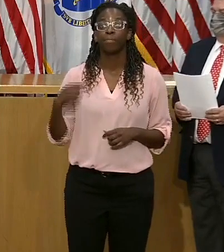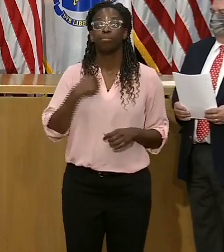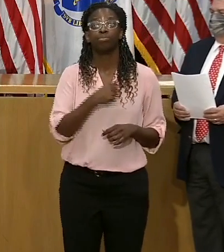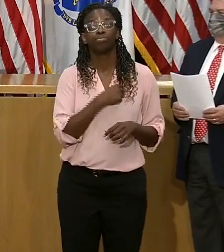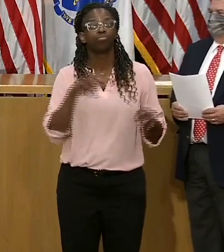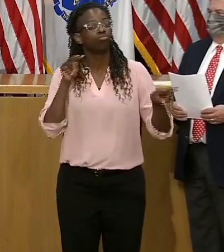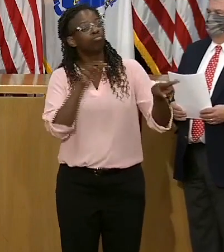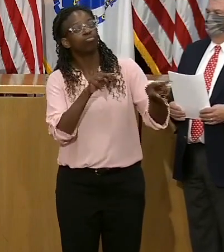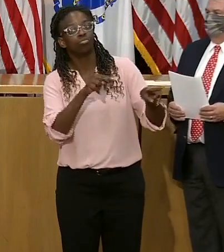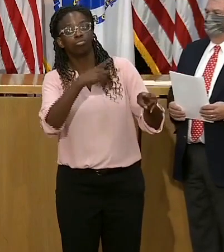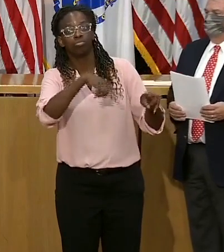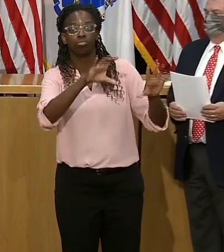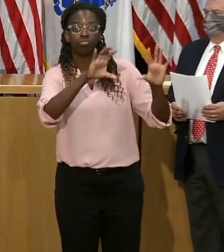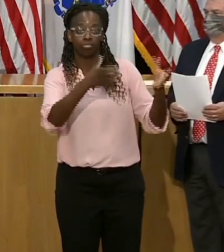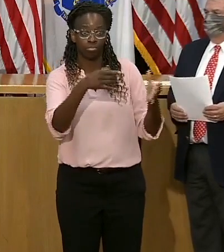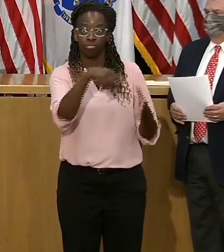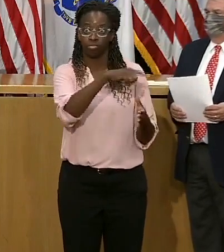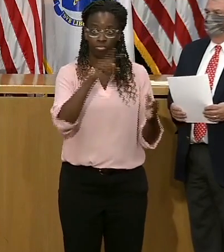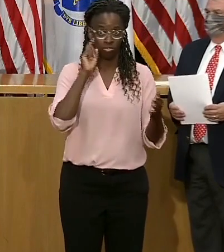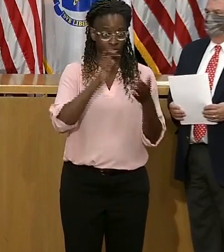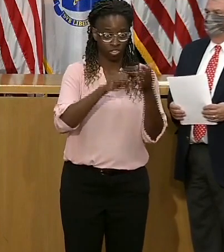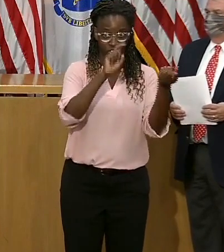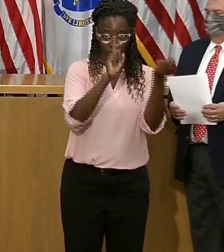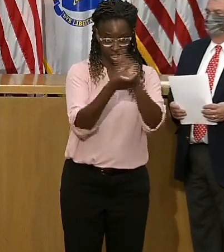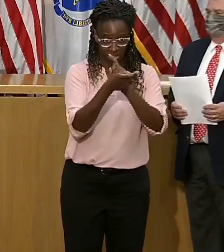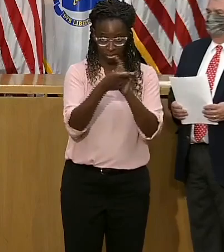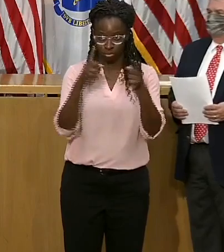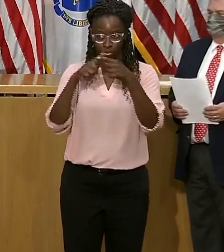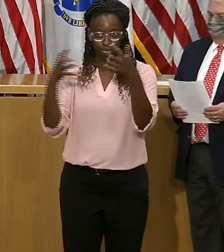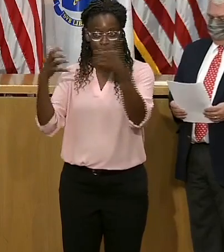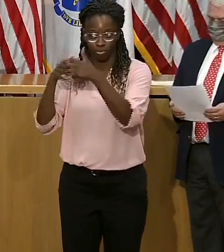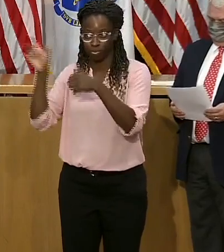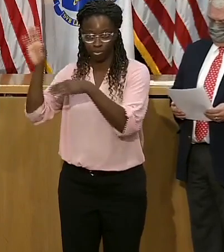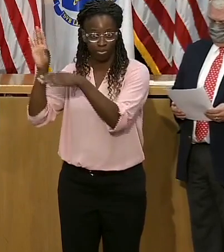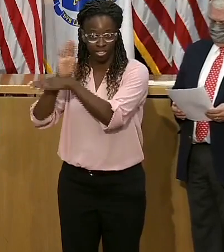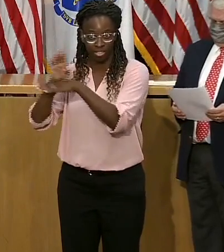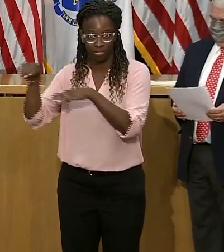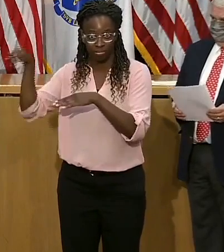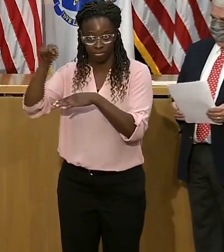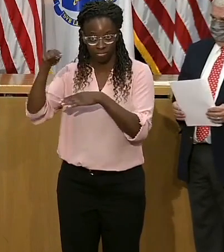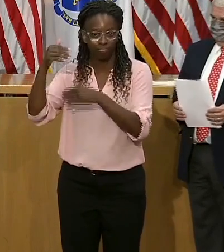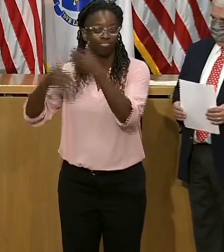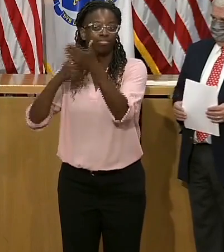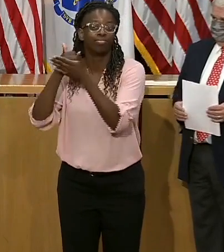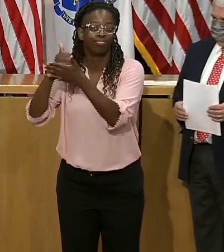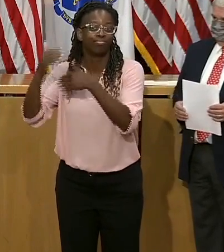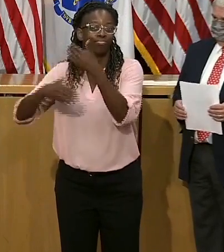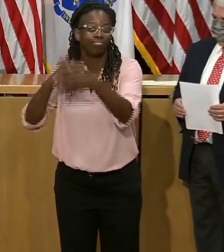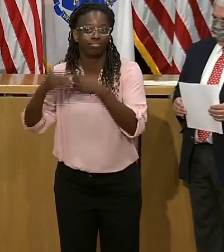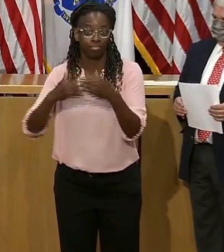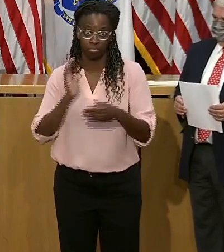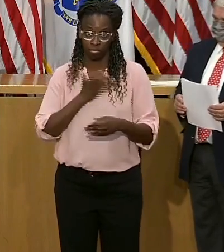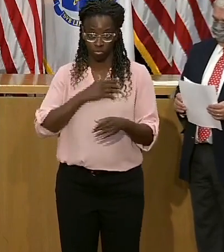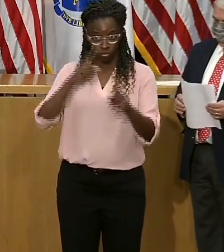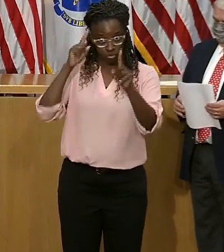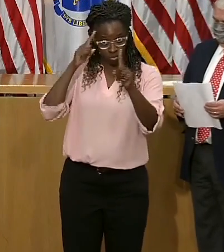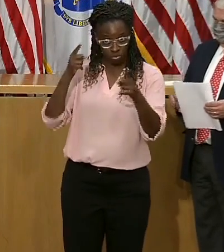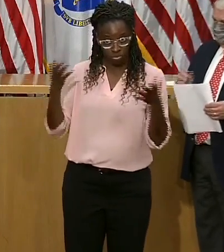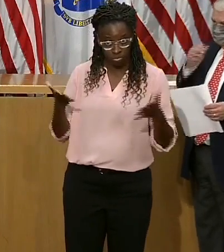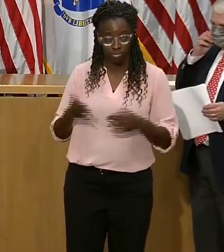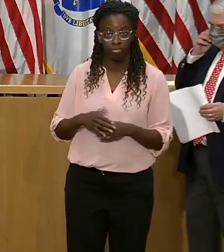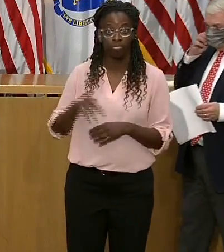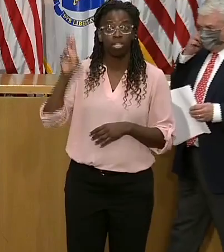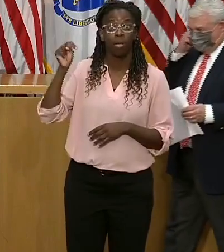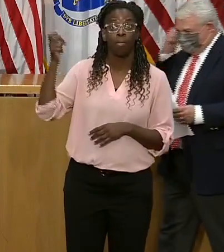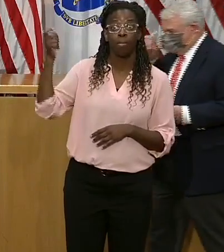succeed. And today's announcement is a big step in helping us get back on the road to full employment. Thank you. With that, I'll turn it to